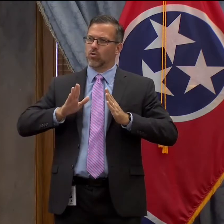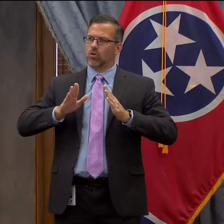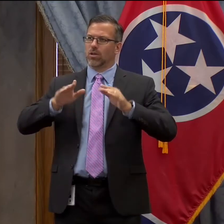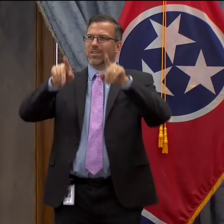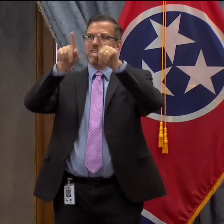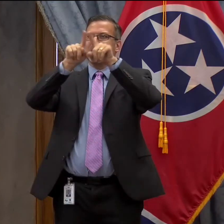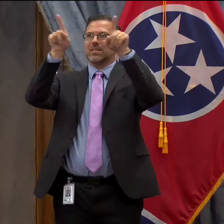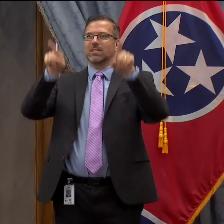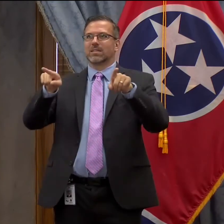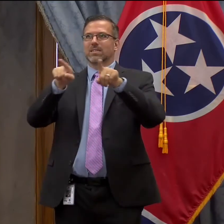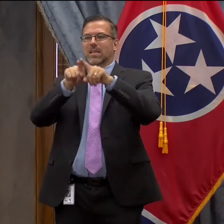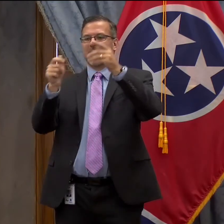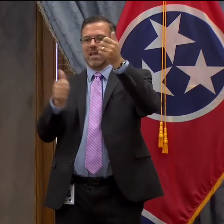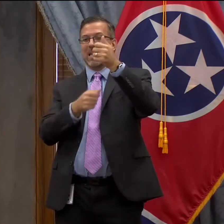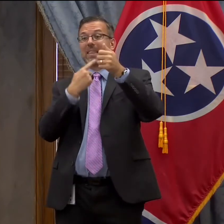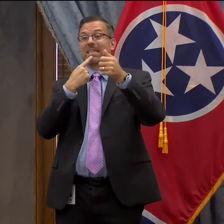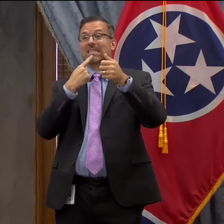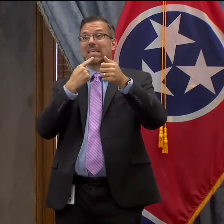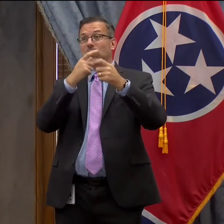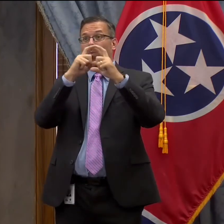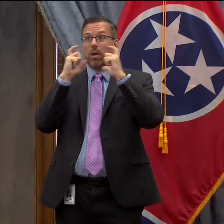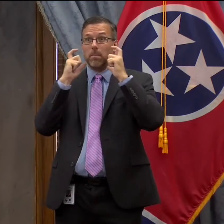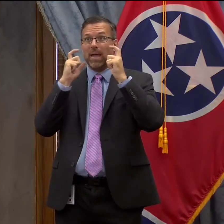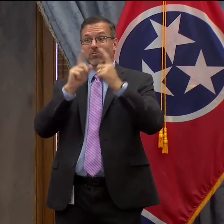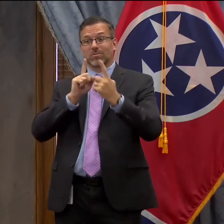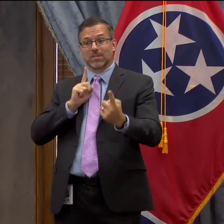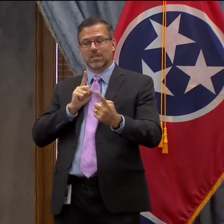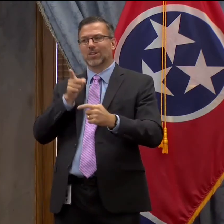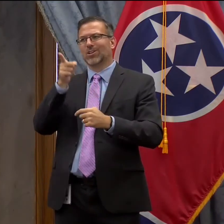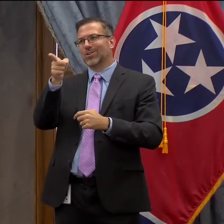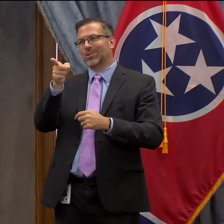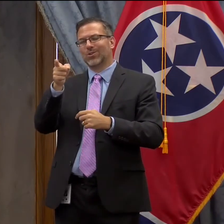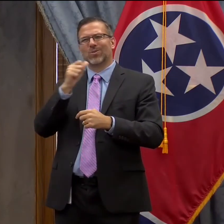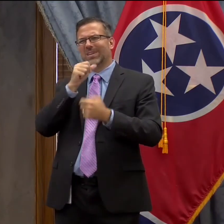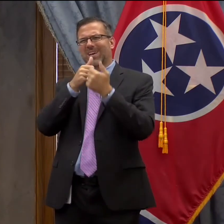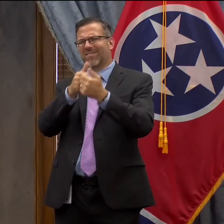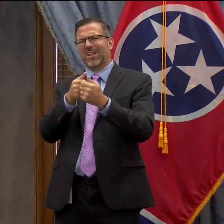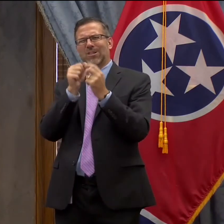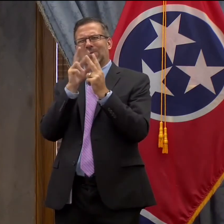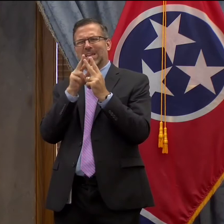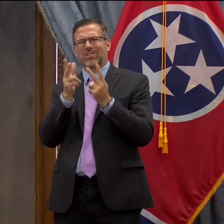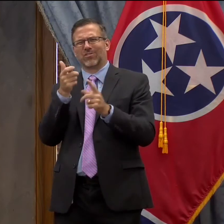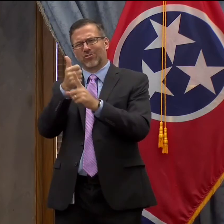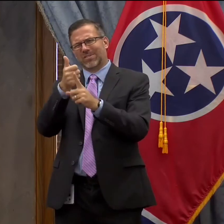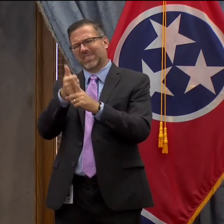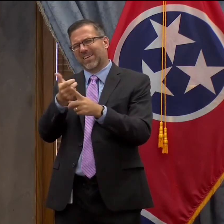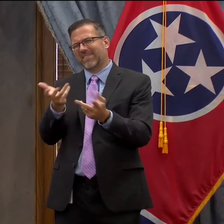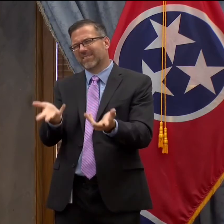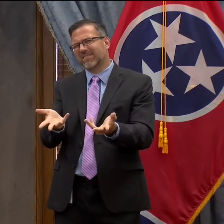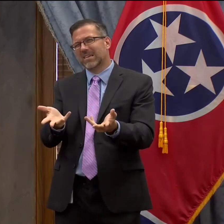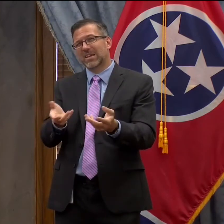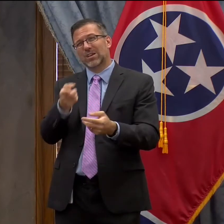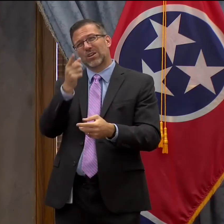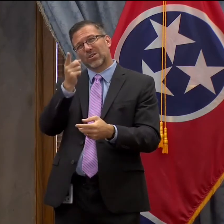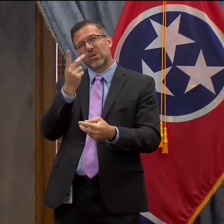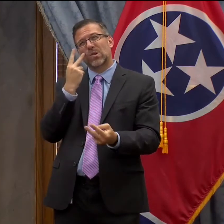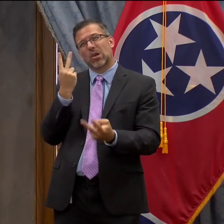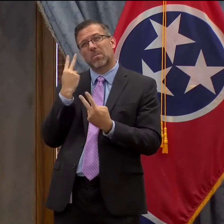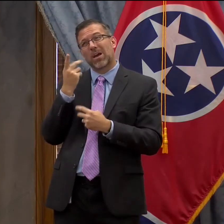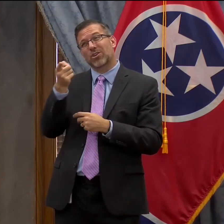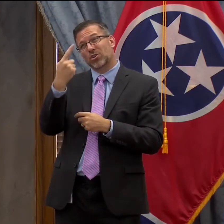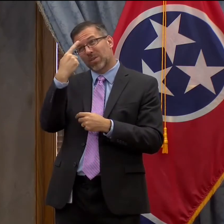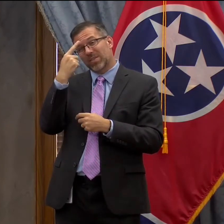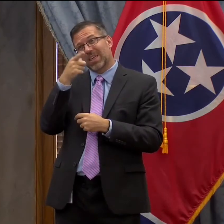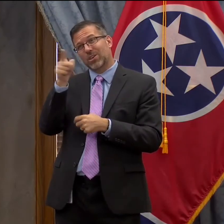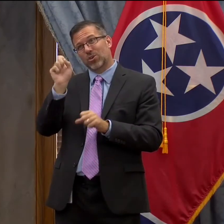underneath signs that said wear a mask and socially distant, and you were doing neither. Yeah. Do you have any regrets? Do you think you could